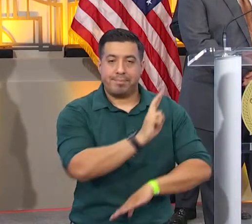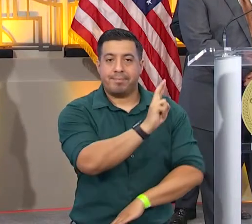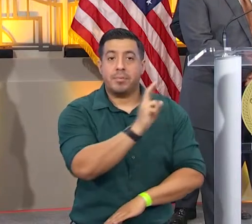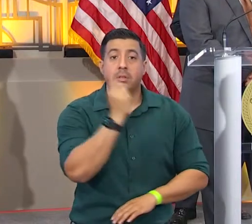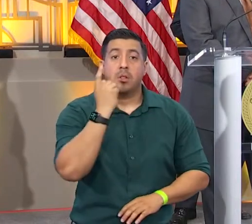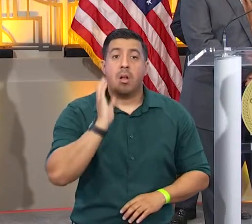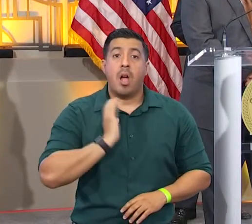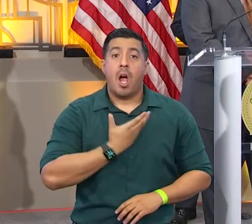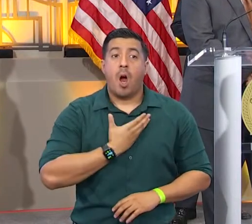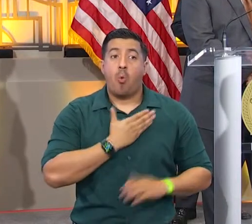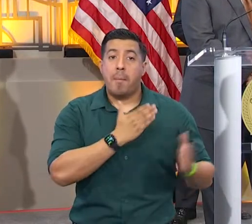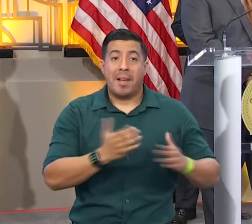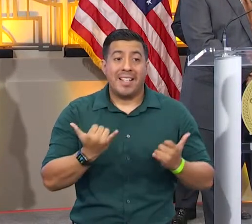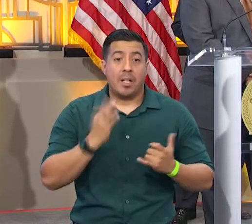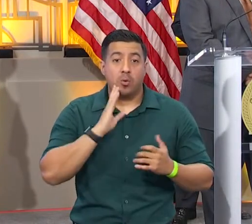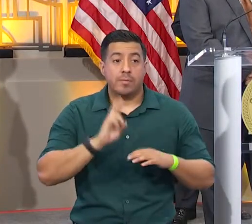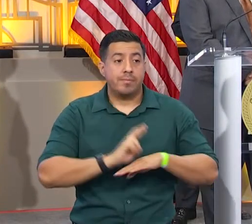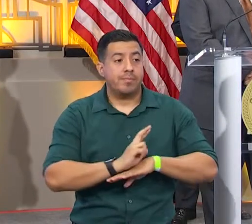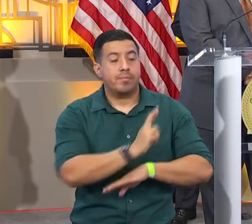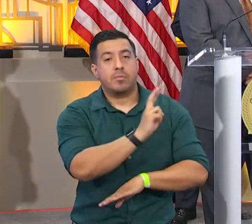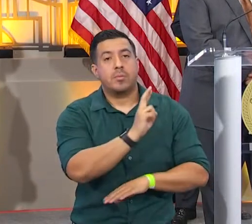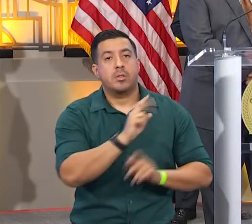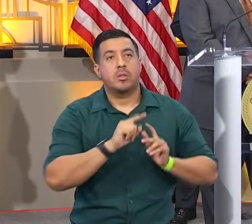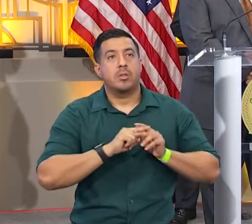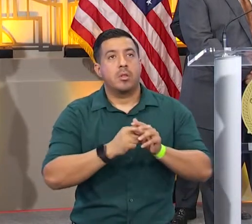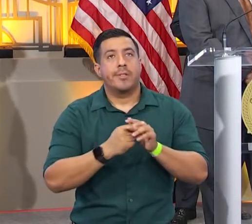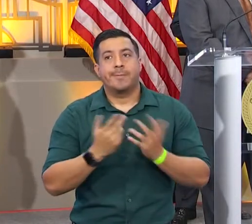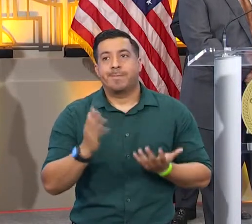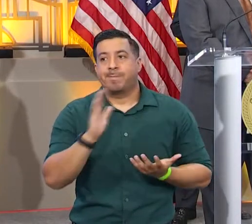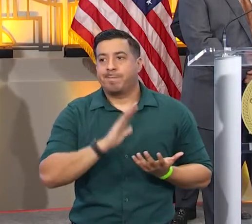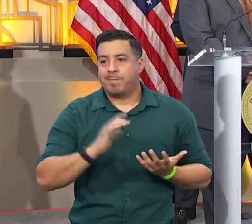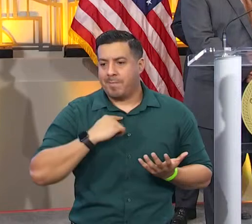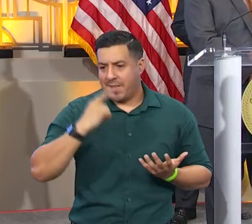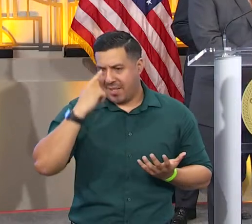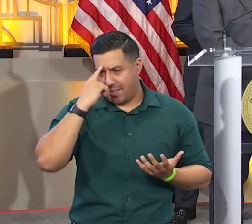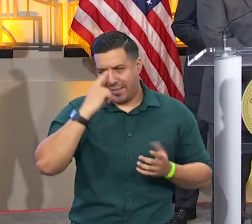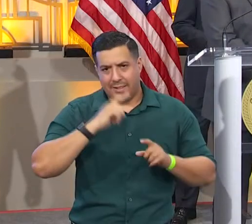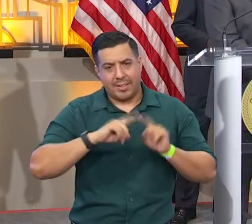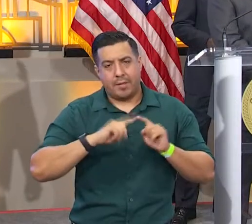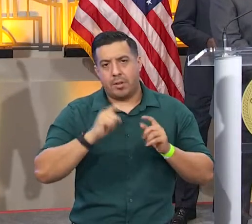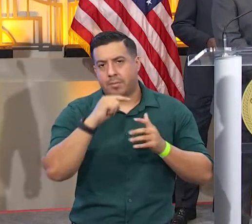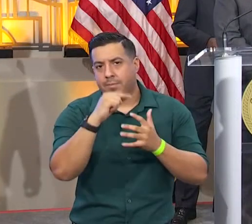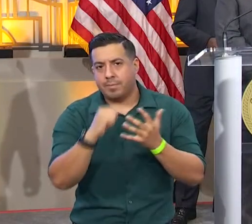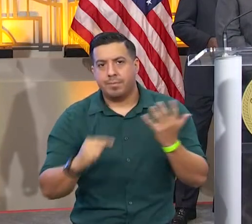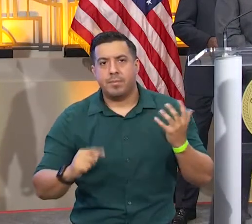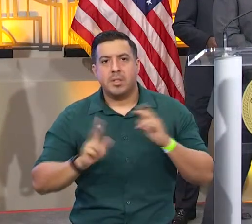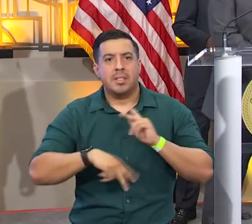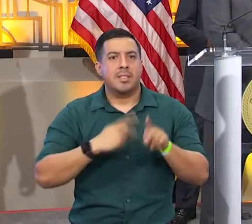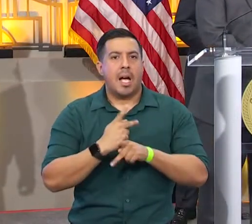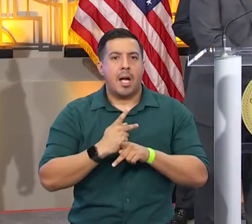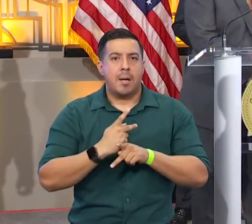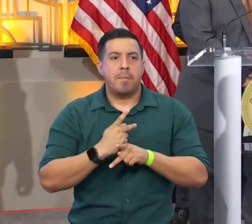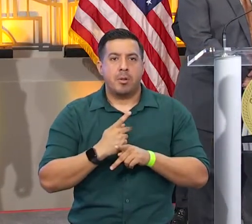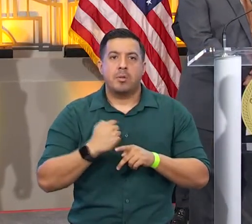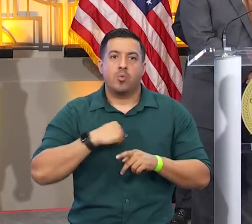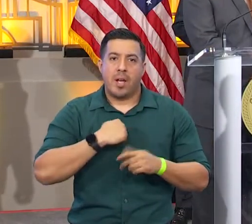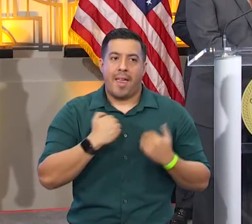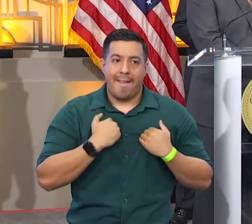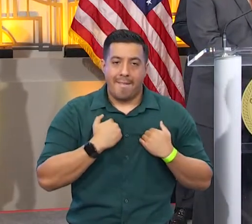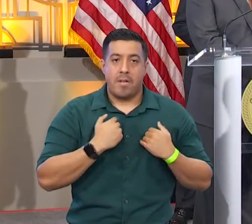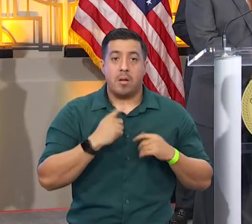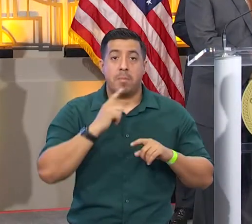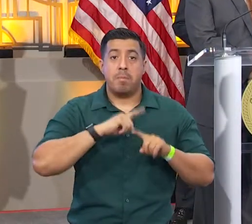Right now, our plan is to launch our spacecraft we can launch on a variety of vehicles. But we envision